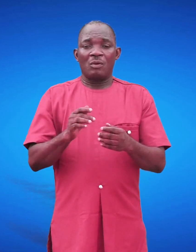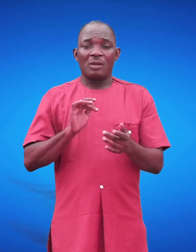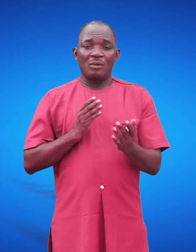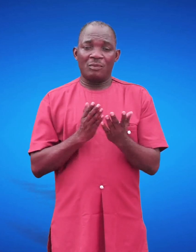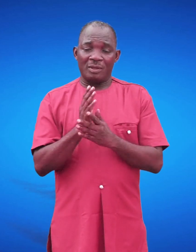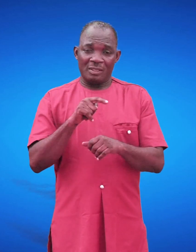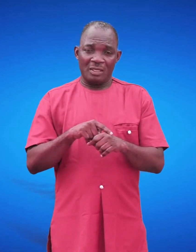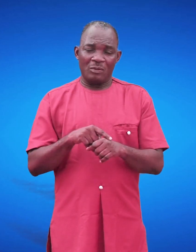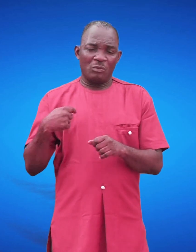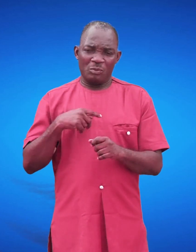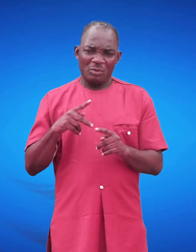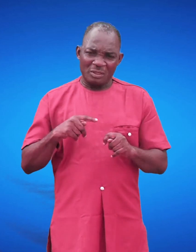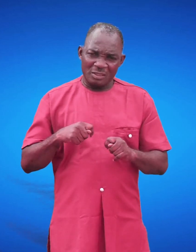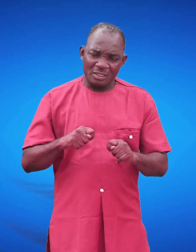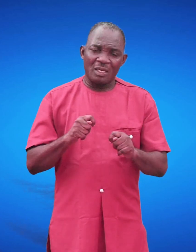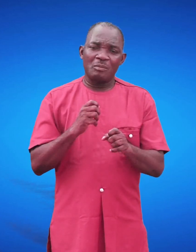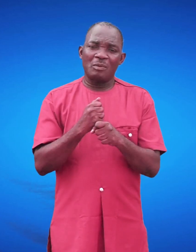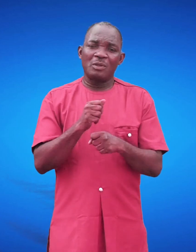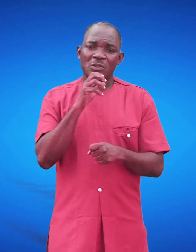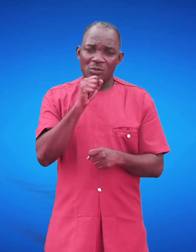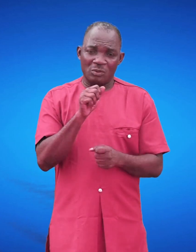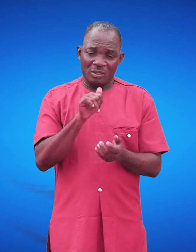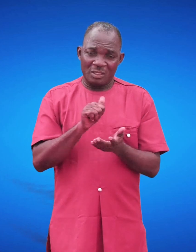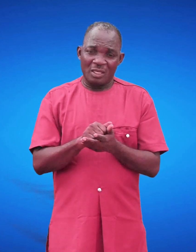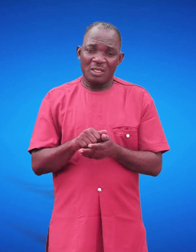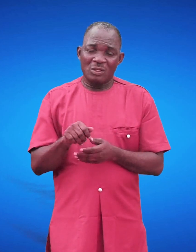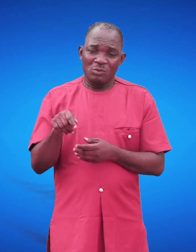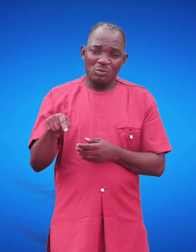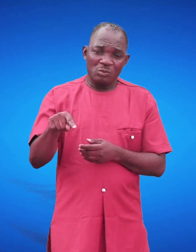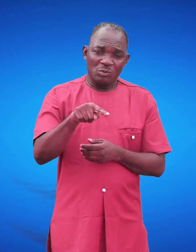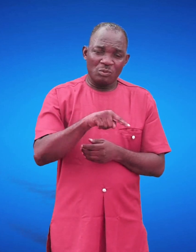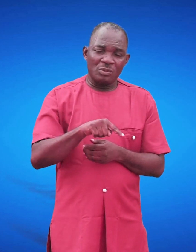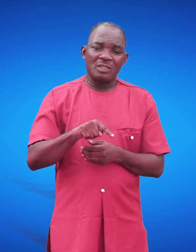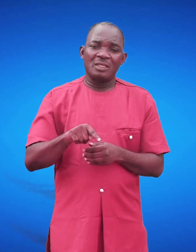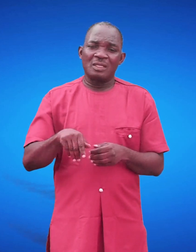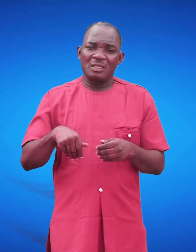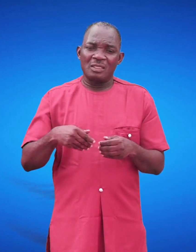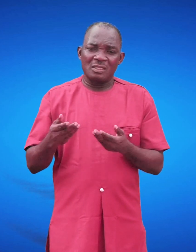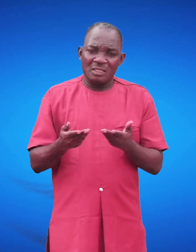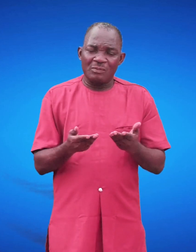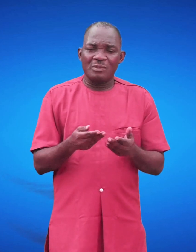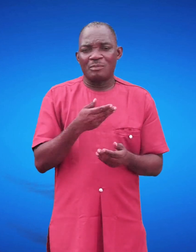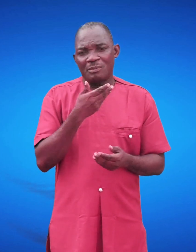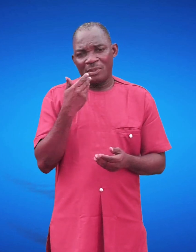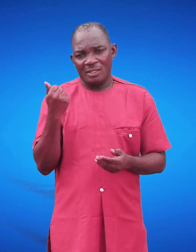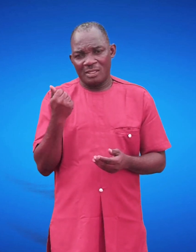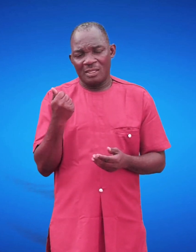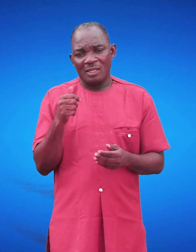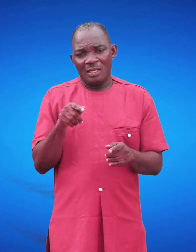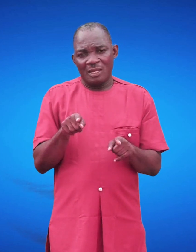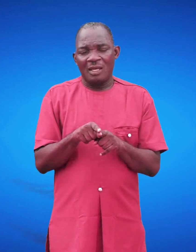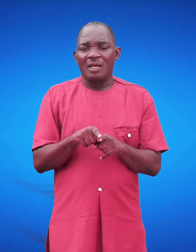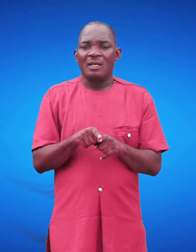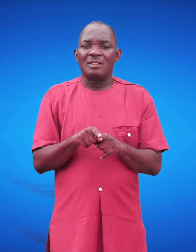We strive to make sure that we deliver our services as per